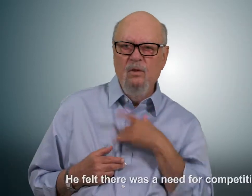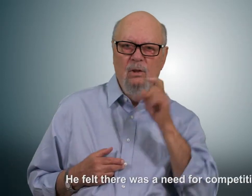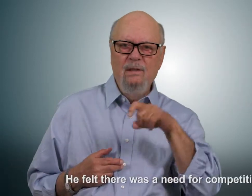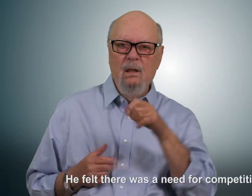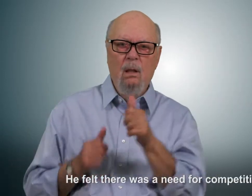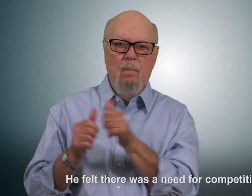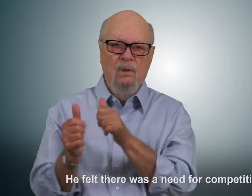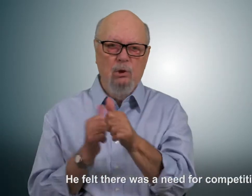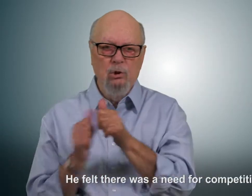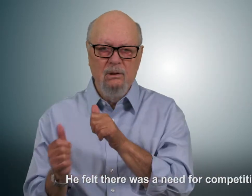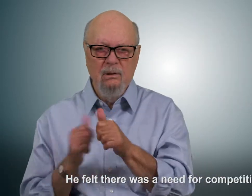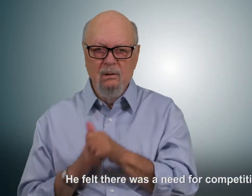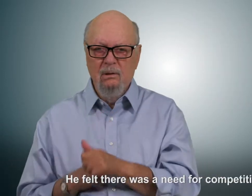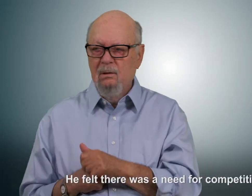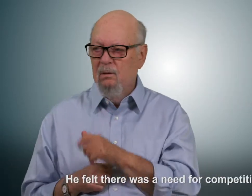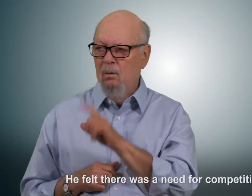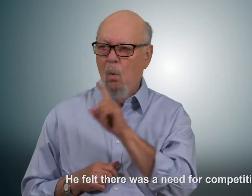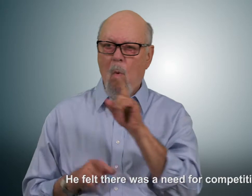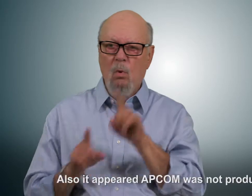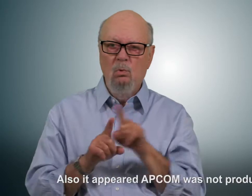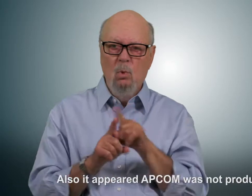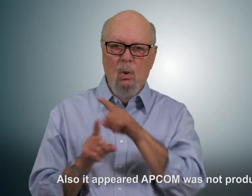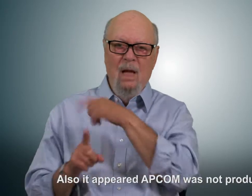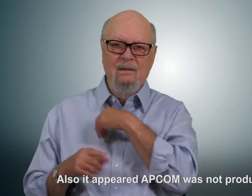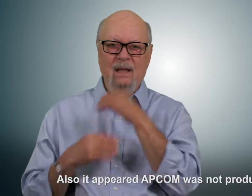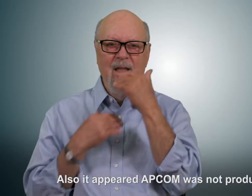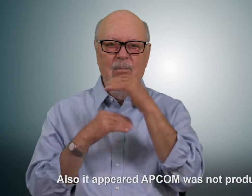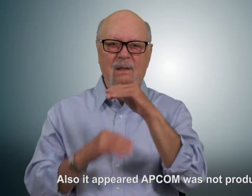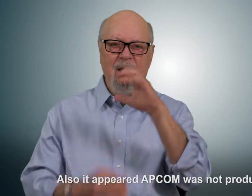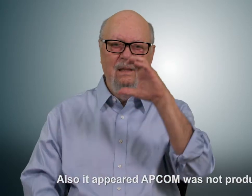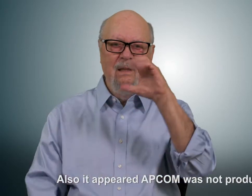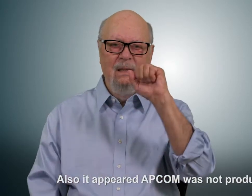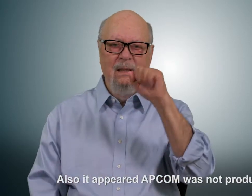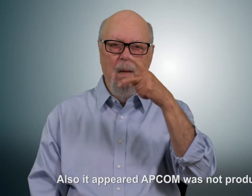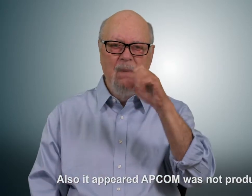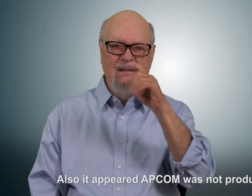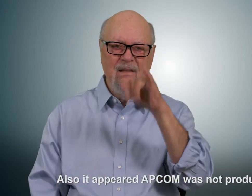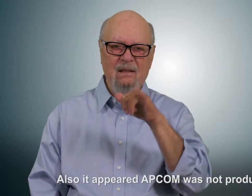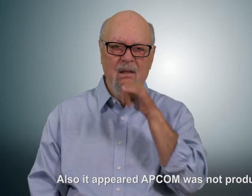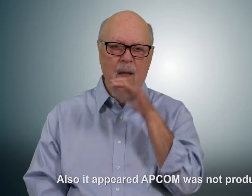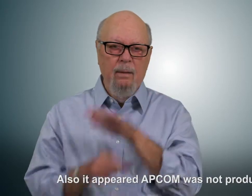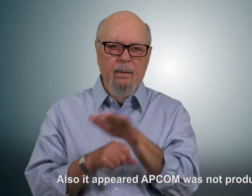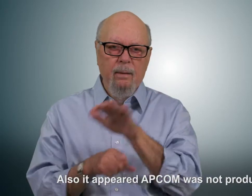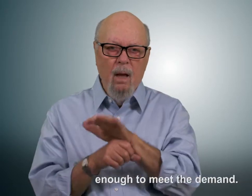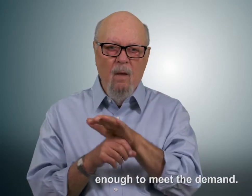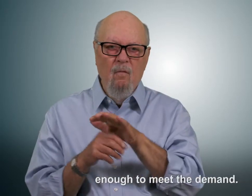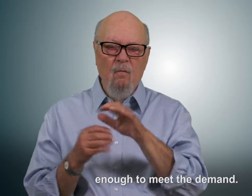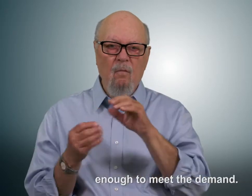He felt there was a need for competition. Also, it appeared Apcom was not producing enough to meet the demand.